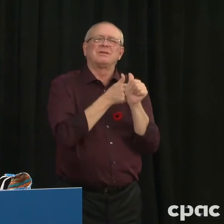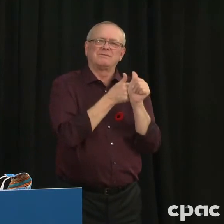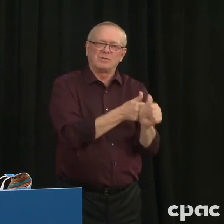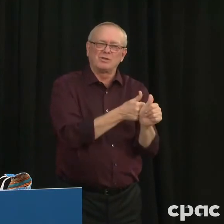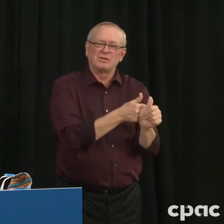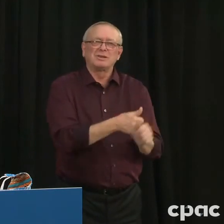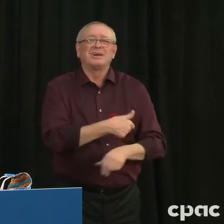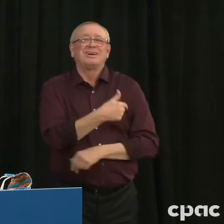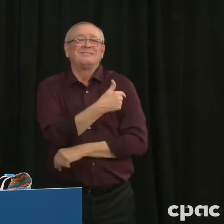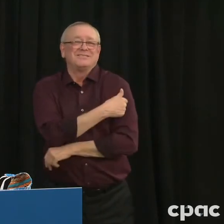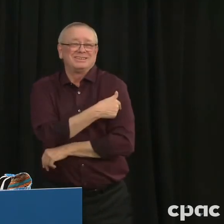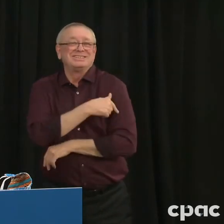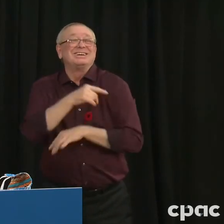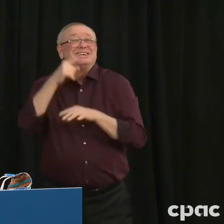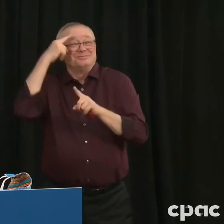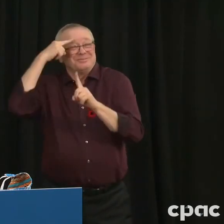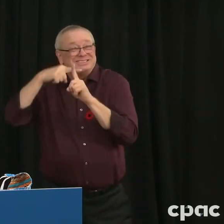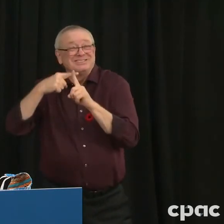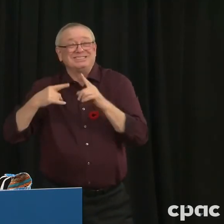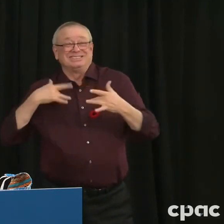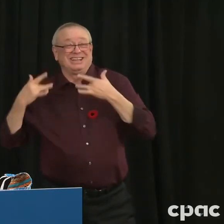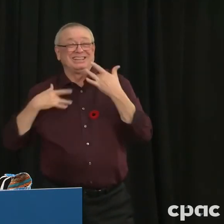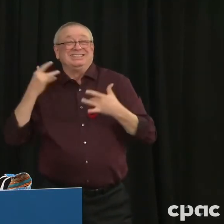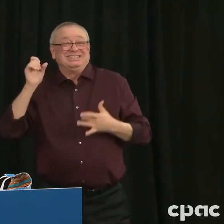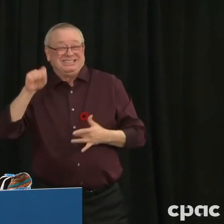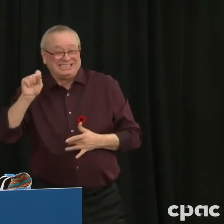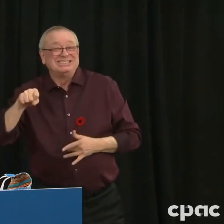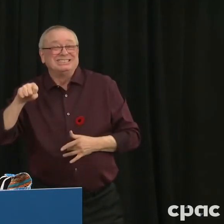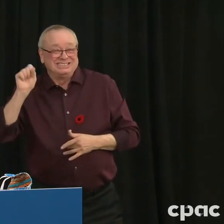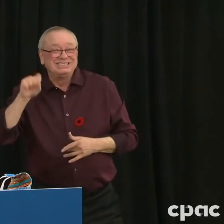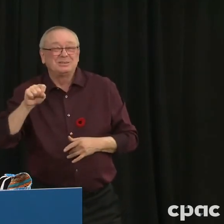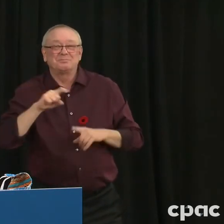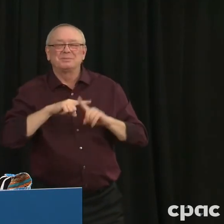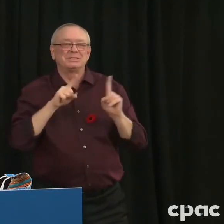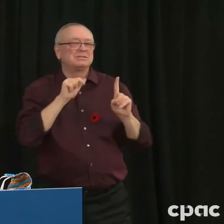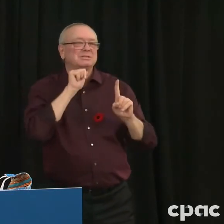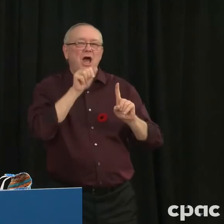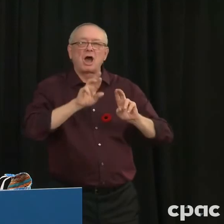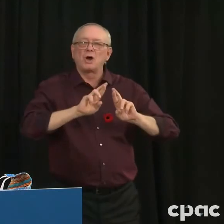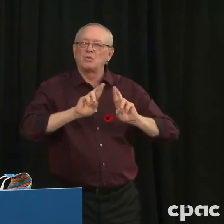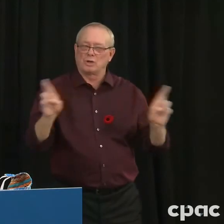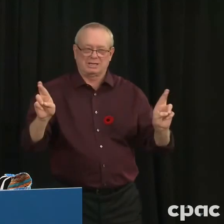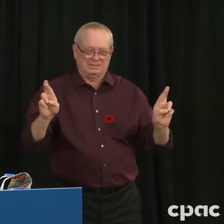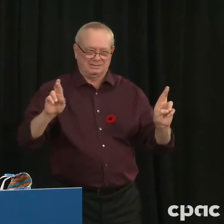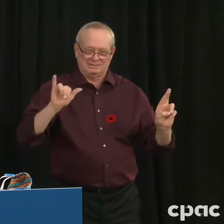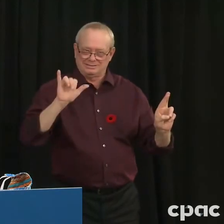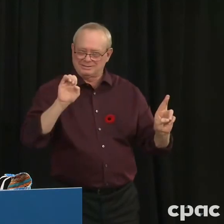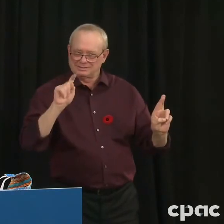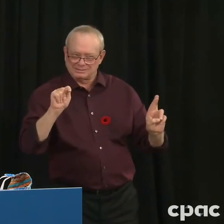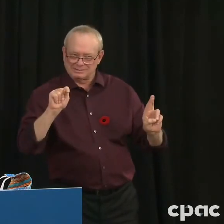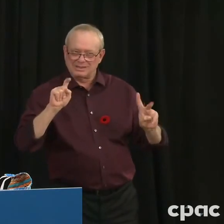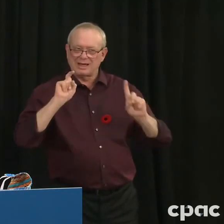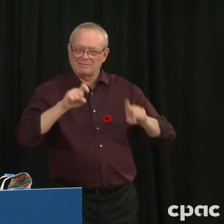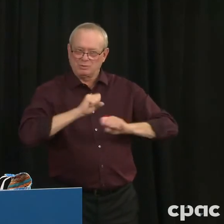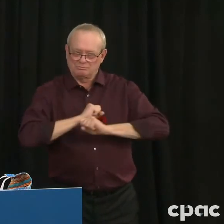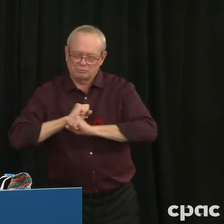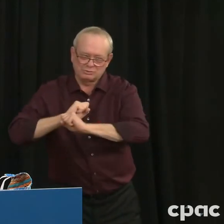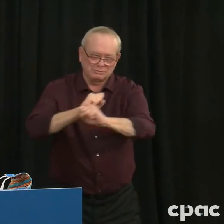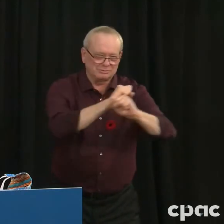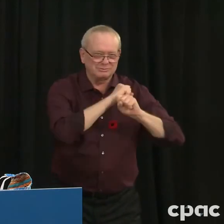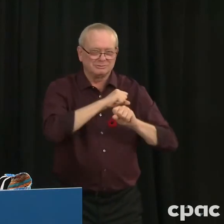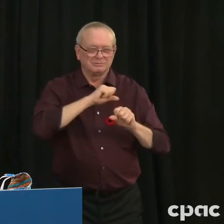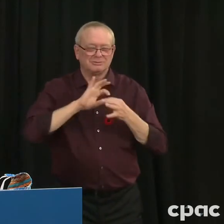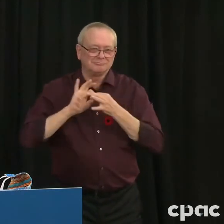it's not here yet. And so in the short term, we need to protect each other with our actions until we have that vaccine in our